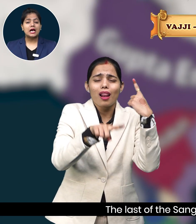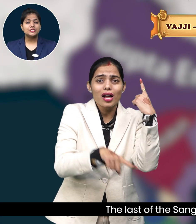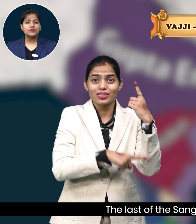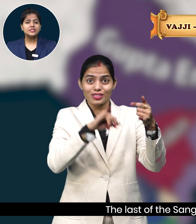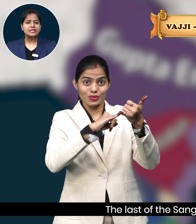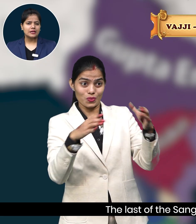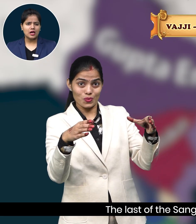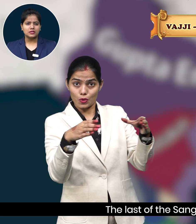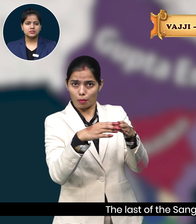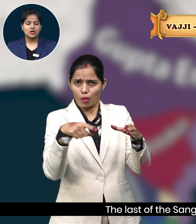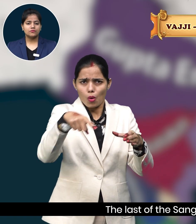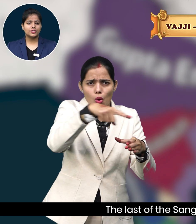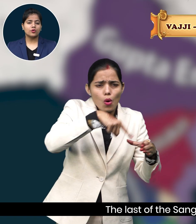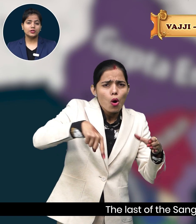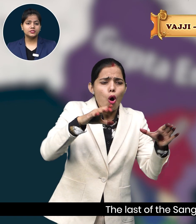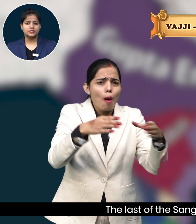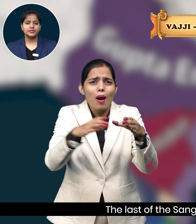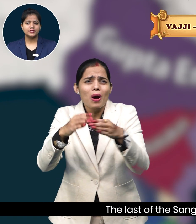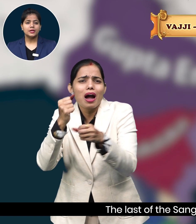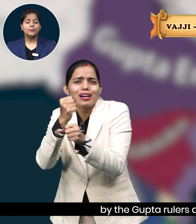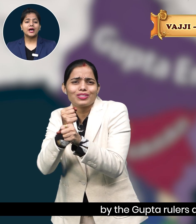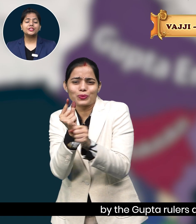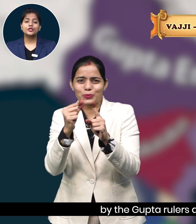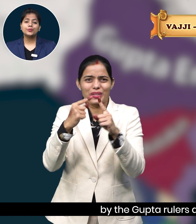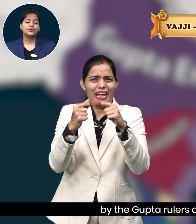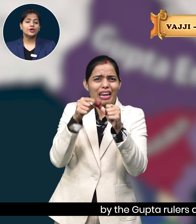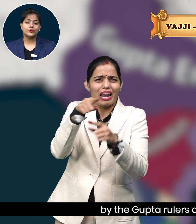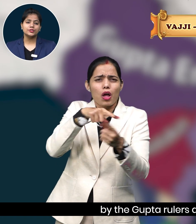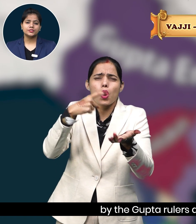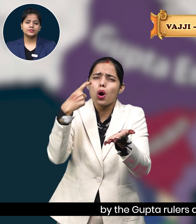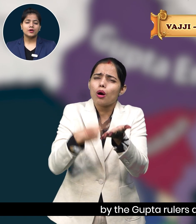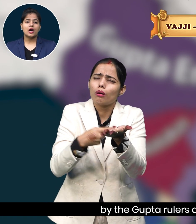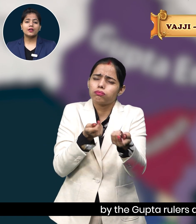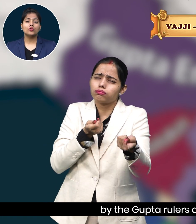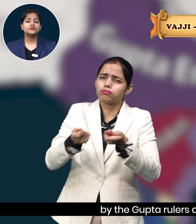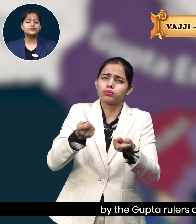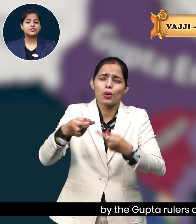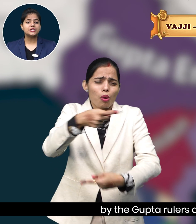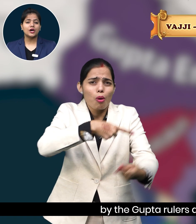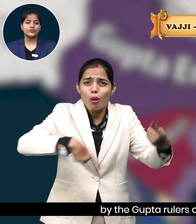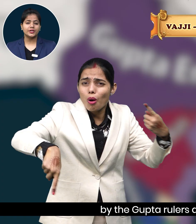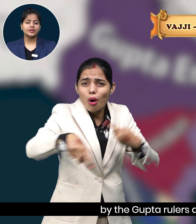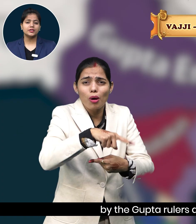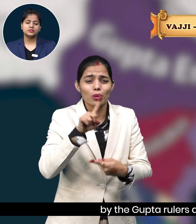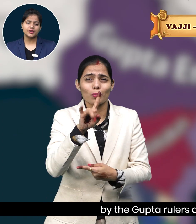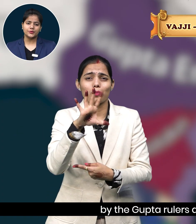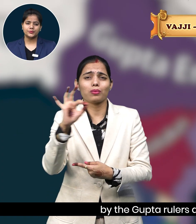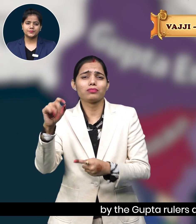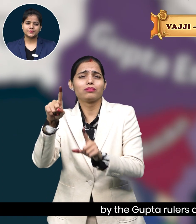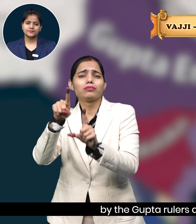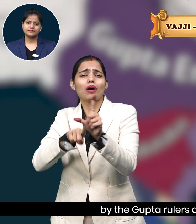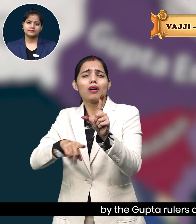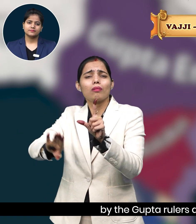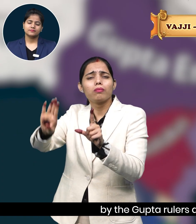The last of the Sanghas were conquered by the Gupta rulers around 1500 years